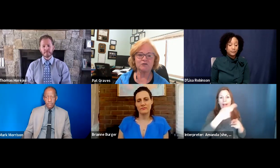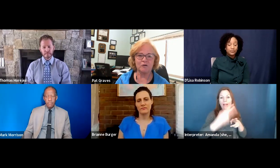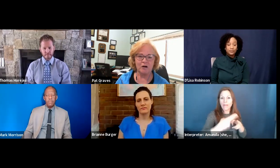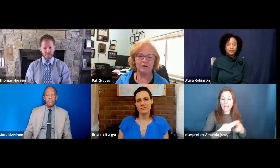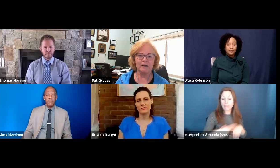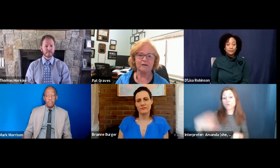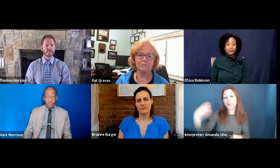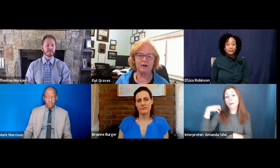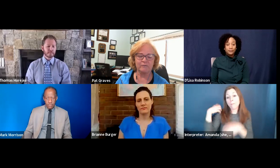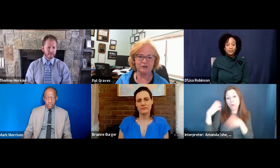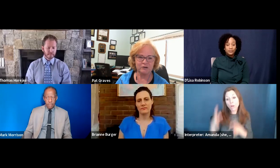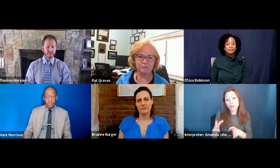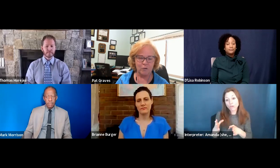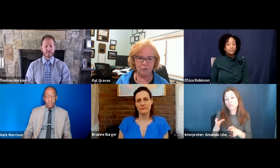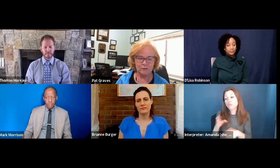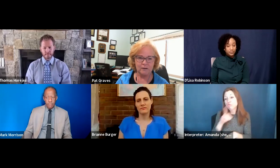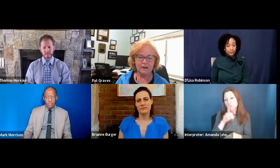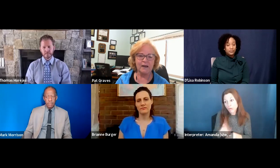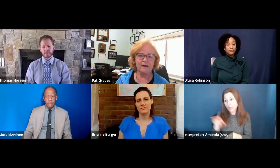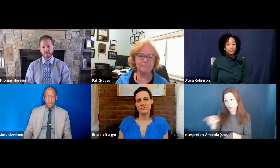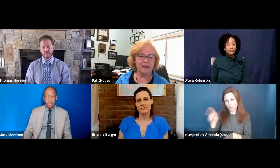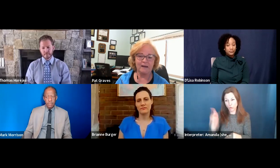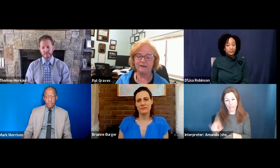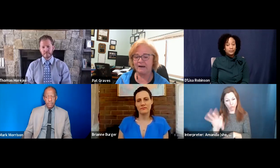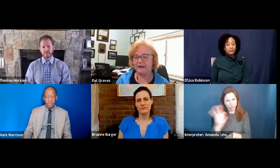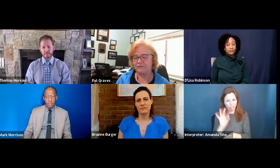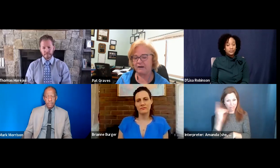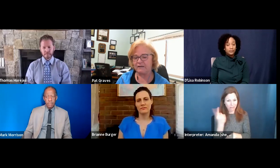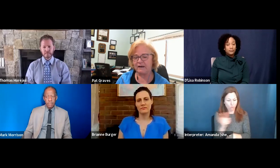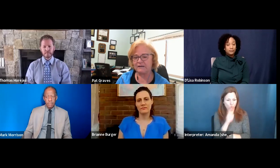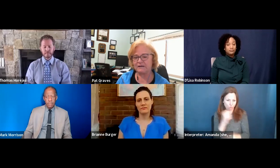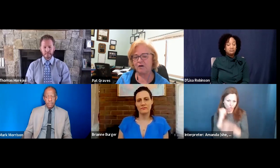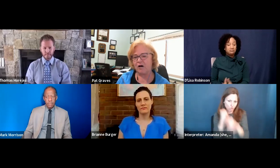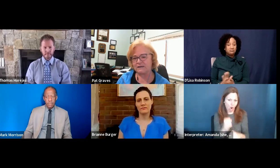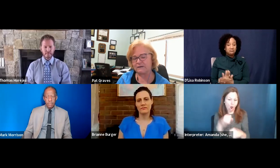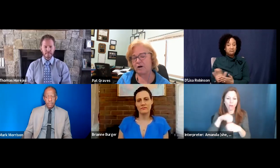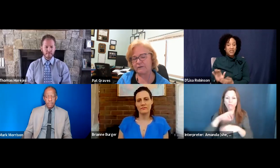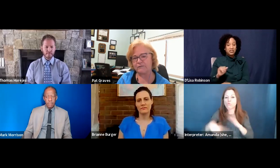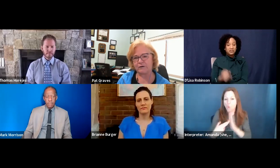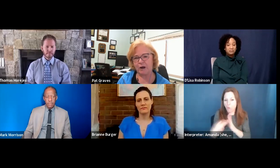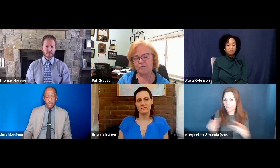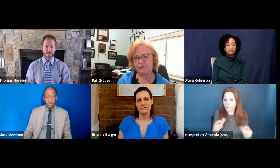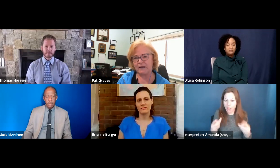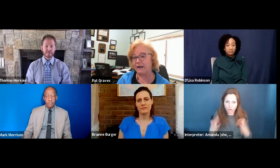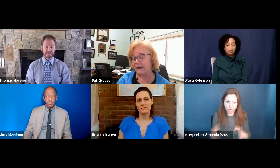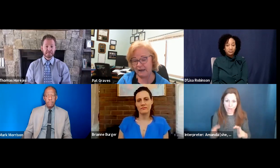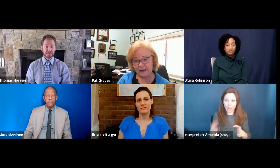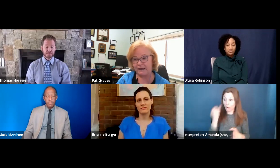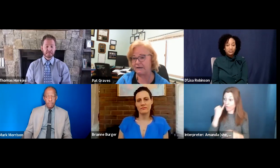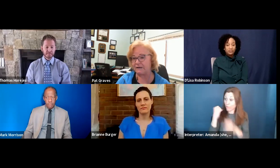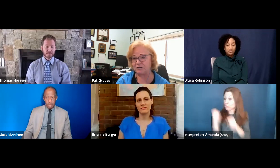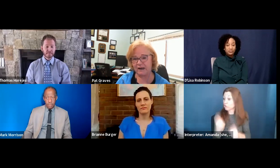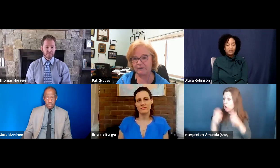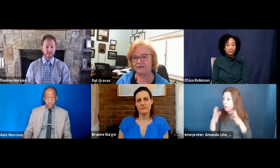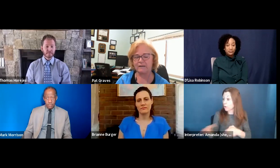be strong in their moderation role. And I find that is also often very helpful. And again,